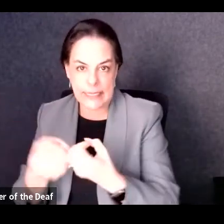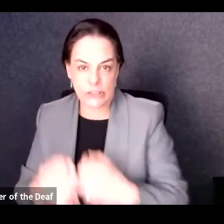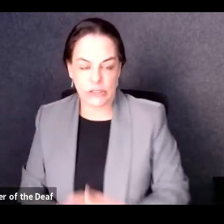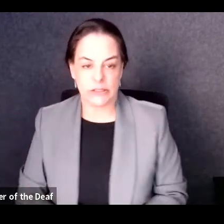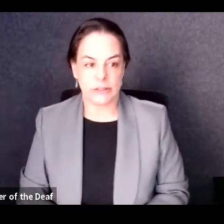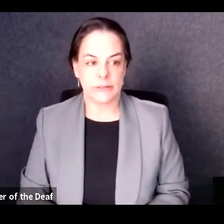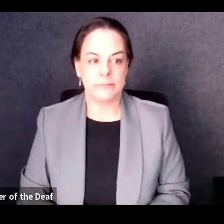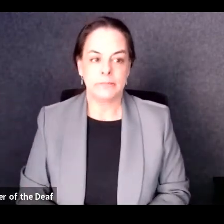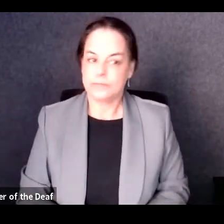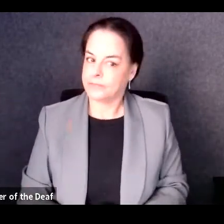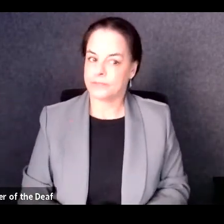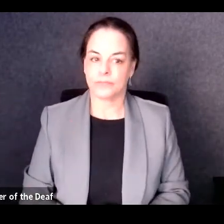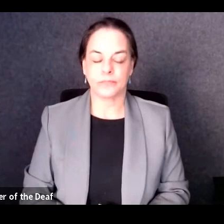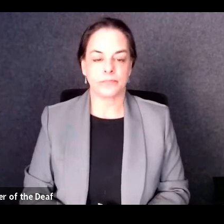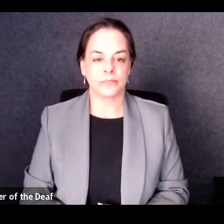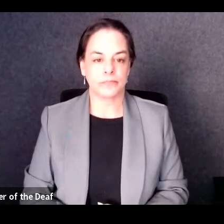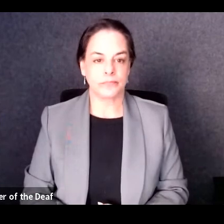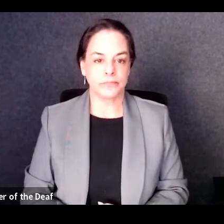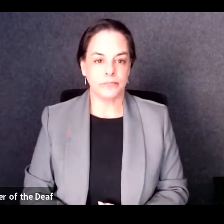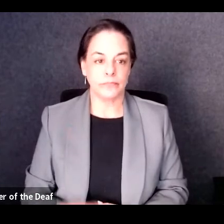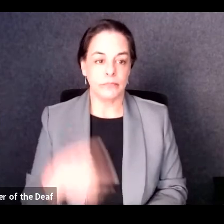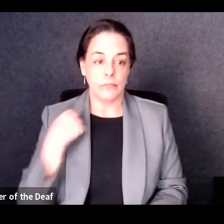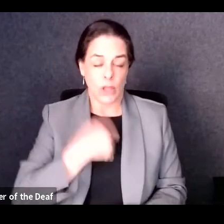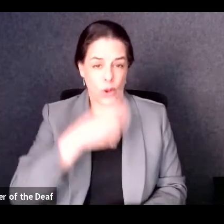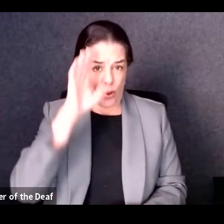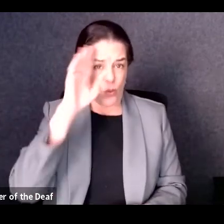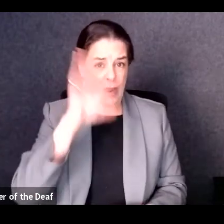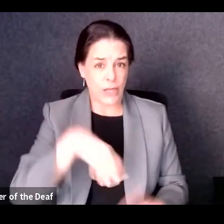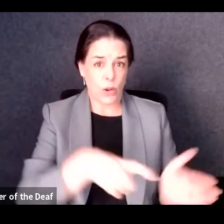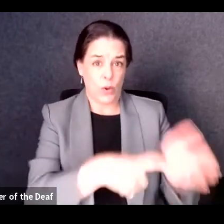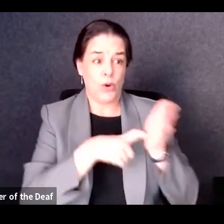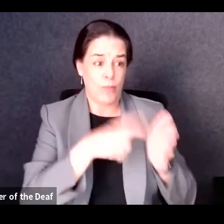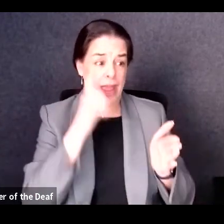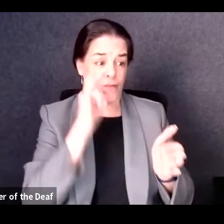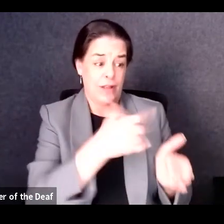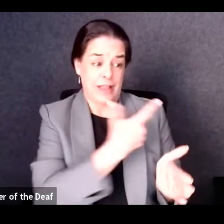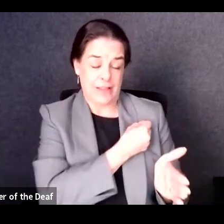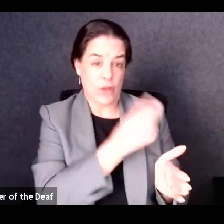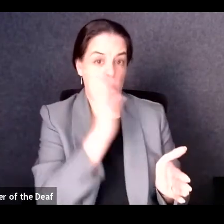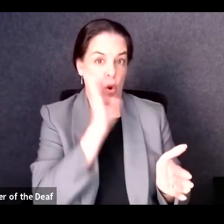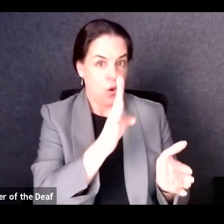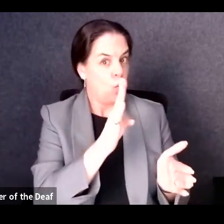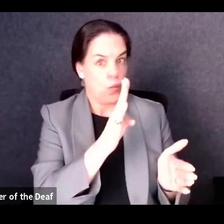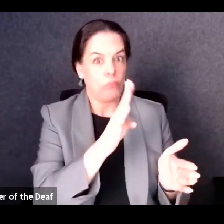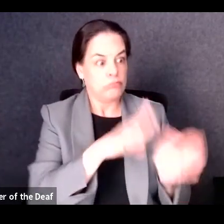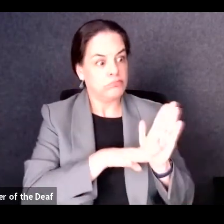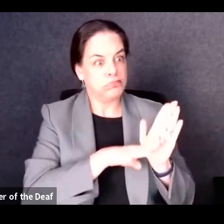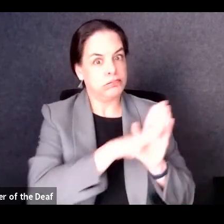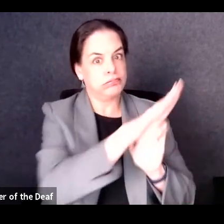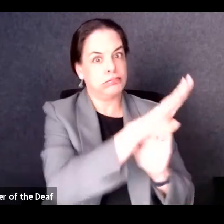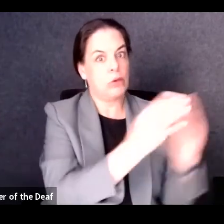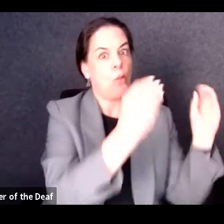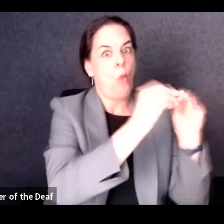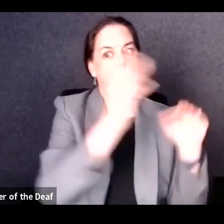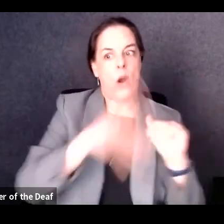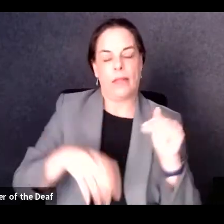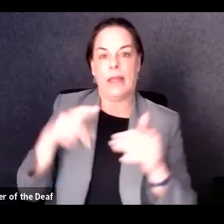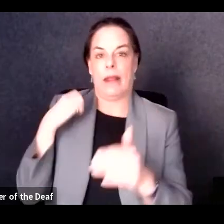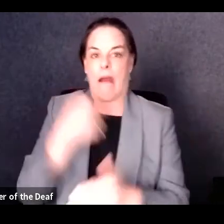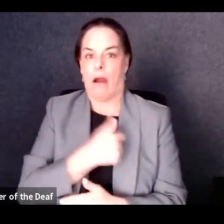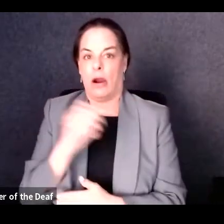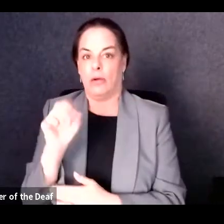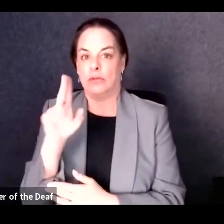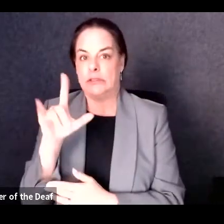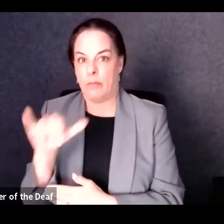Sorry about that. We know that the demand for this vaccine is continues to outpace the supply, but we are encouraged by